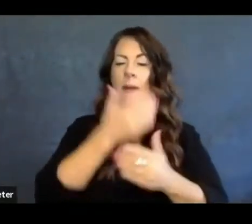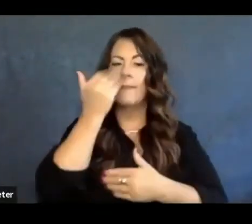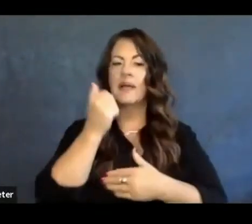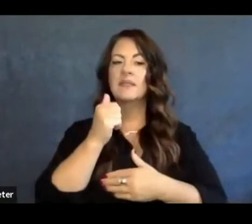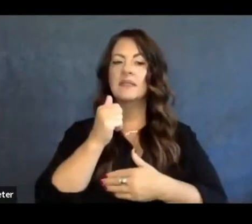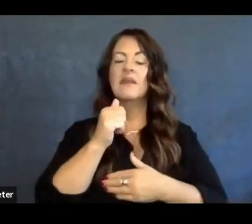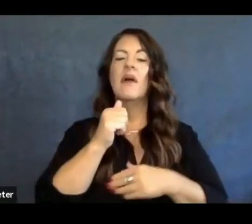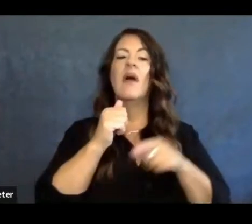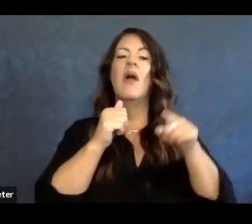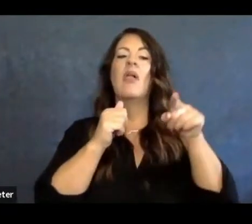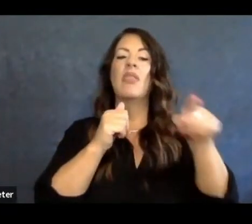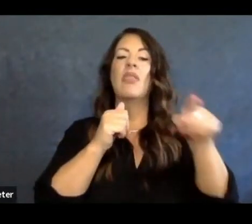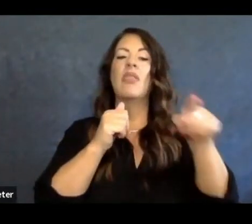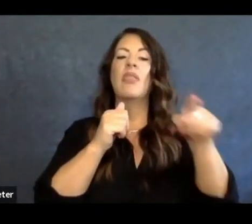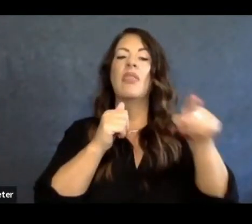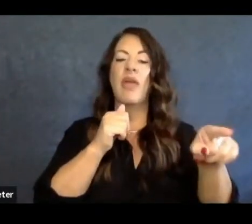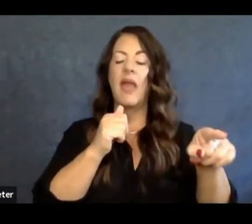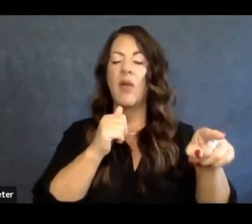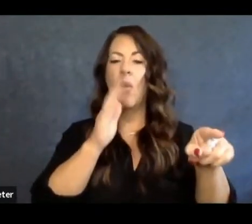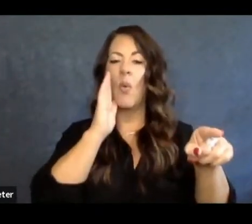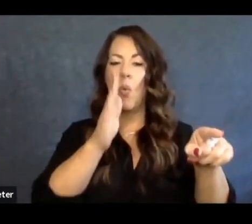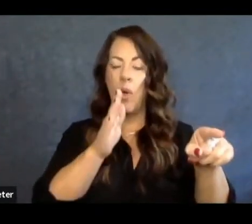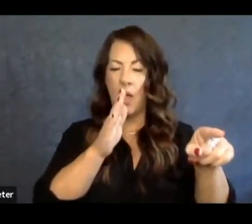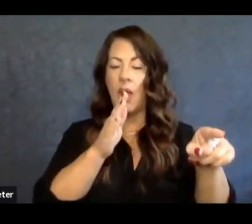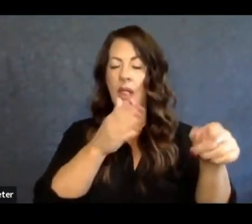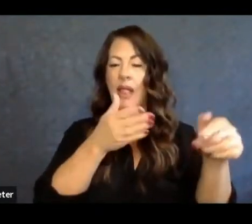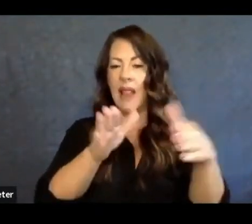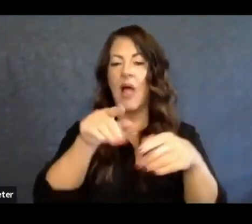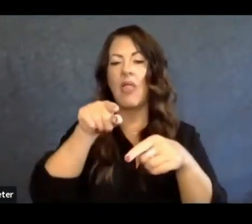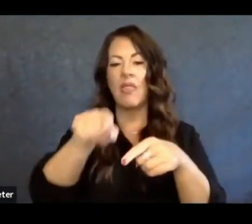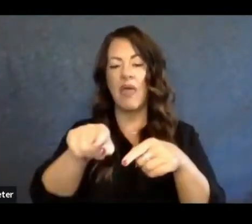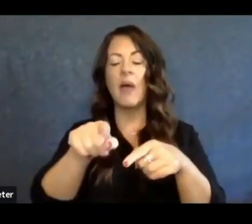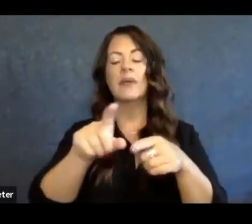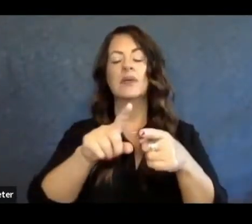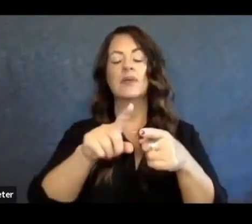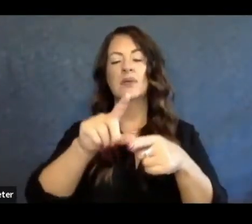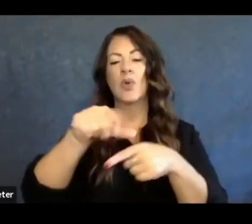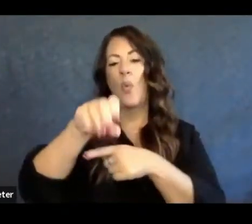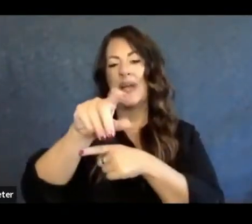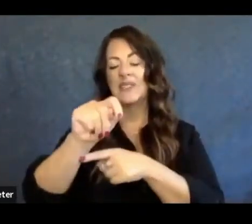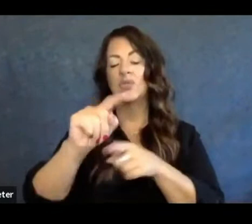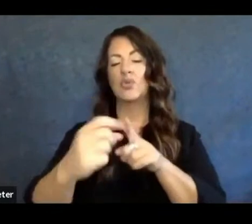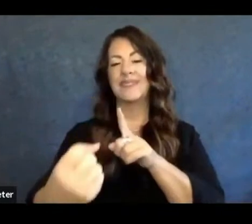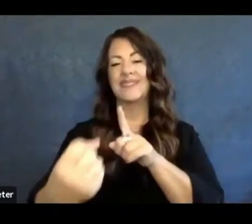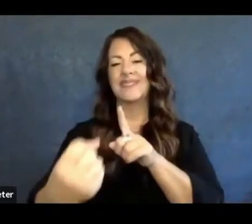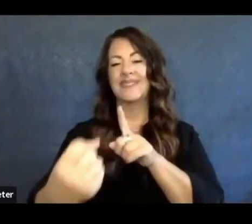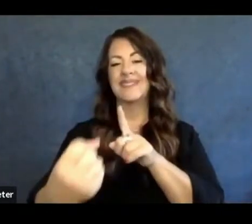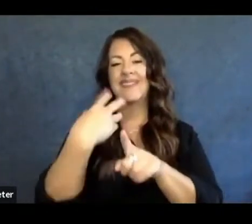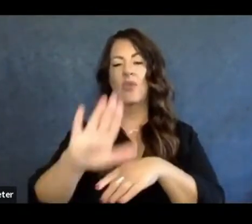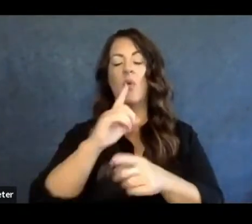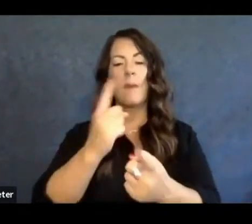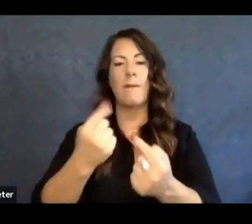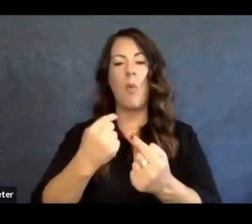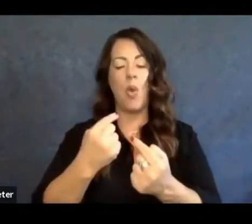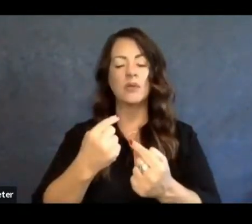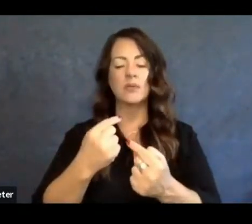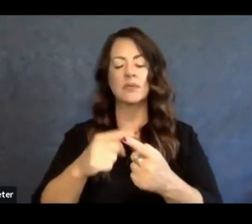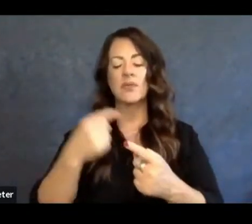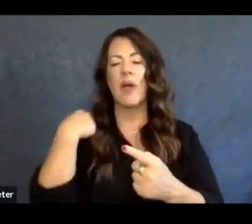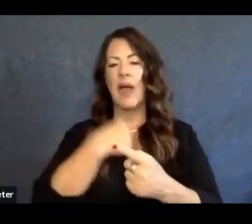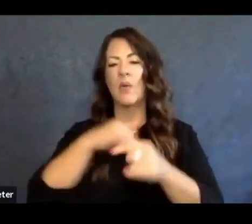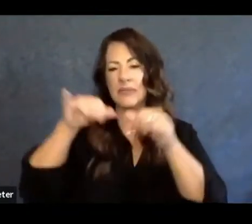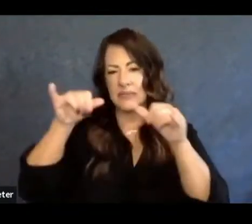then routes the Quest labs directly to our lab reporting system. The challenge was that